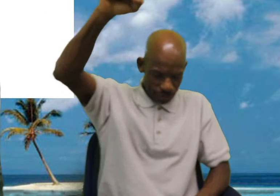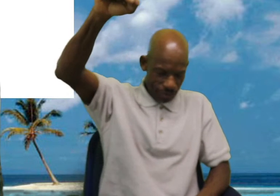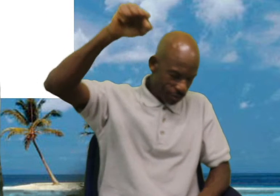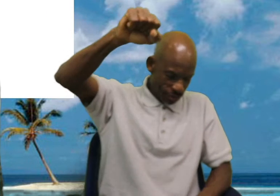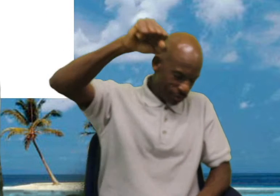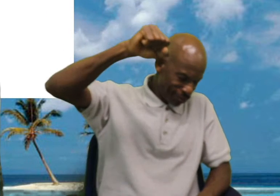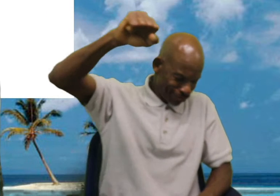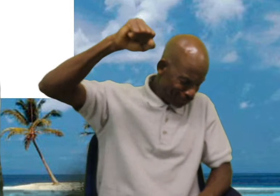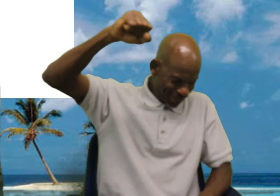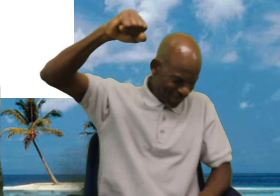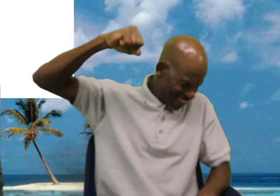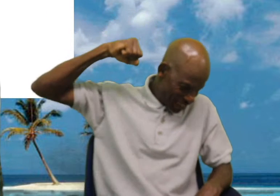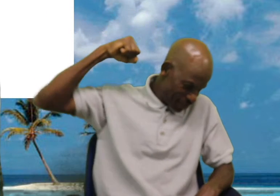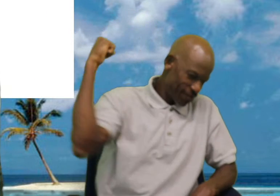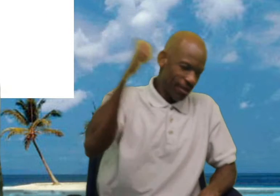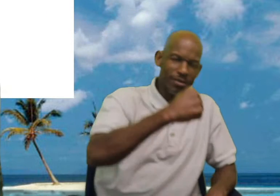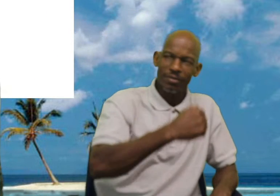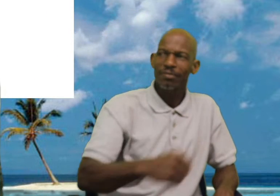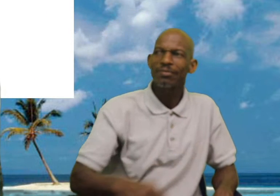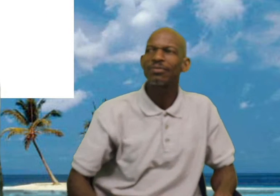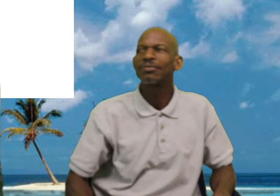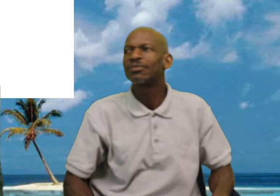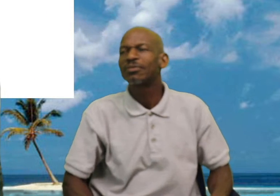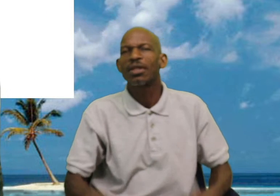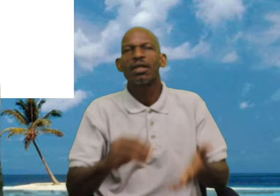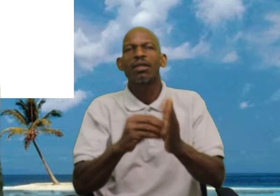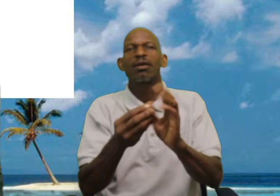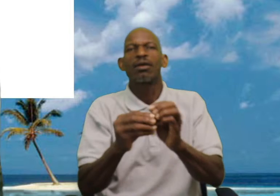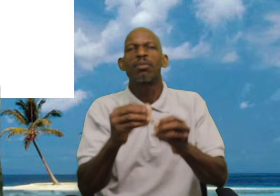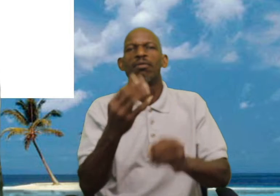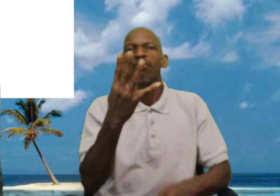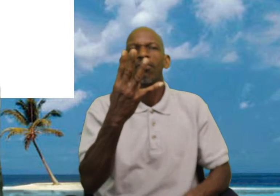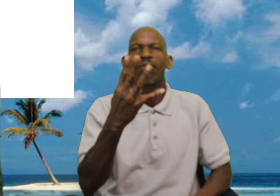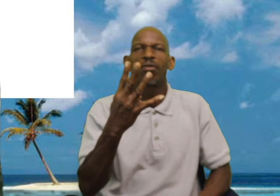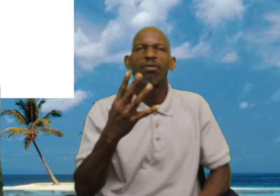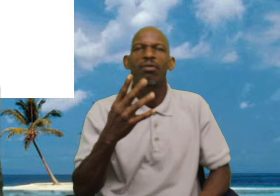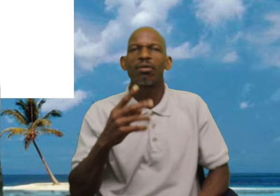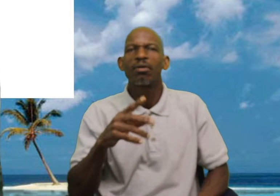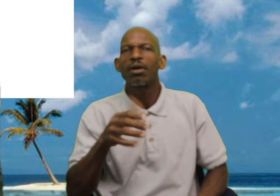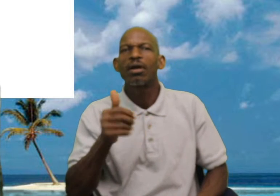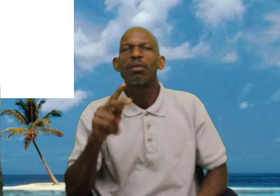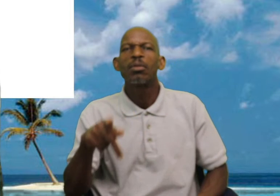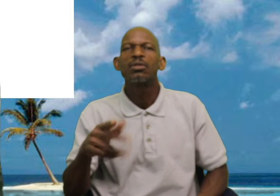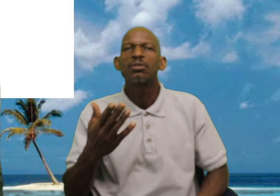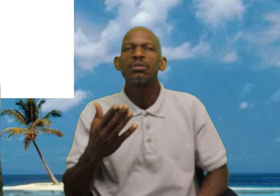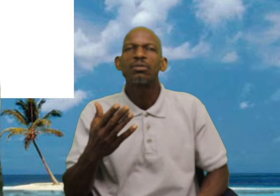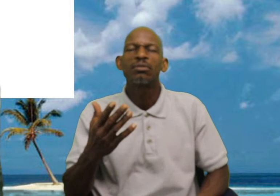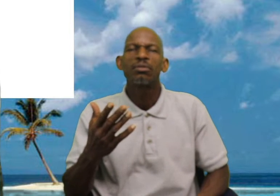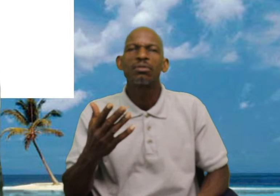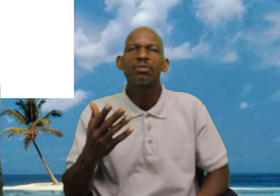Excellent. And number 4 is